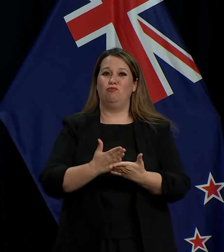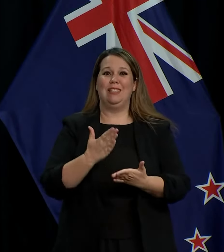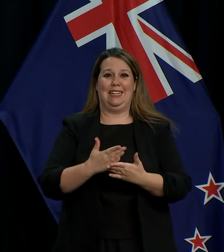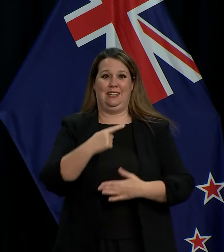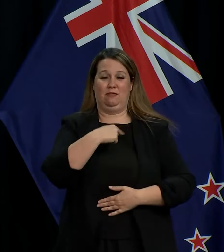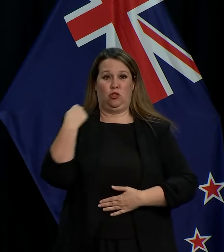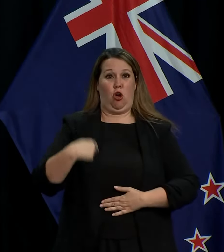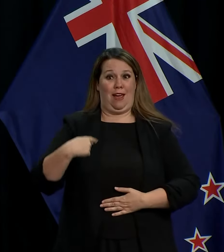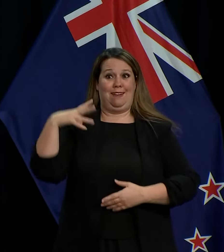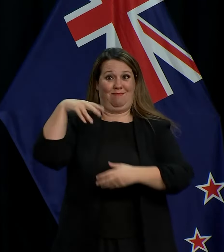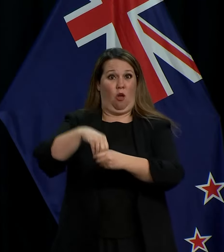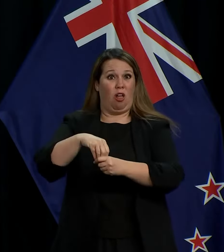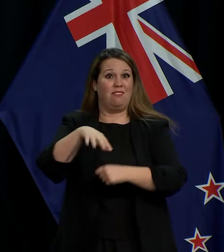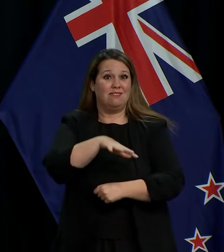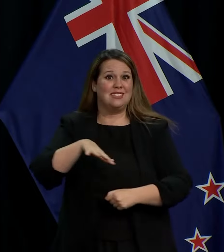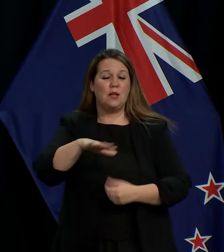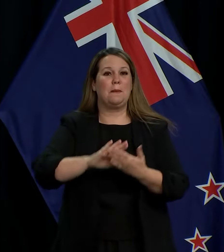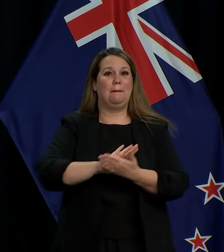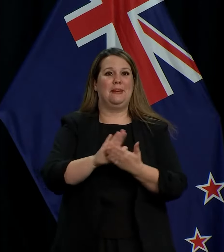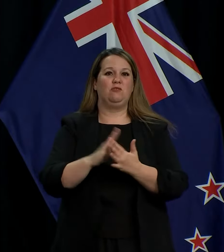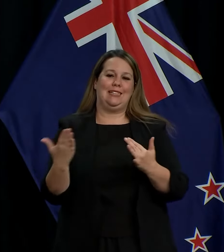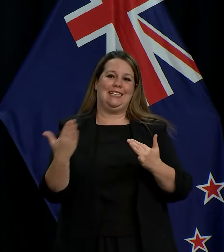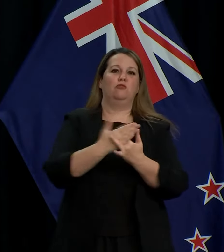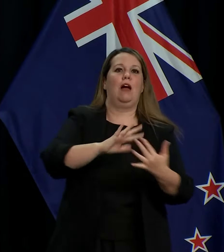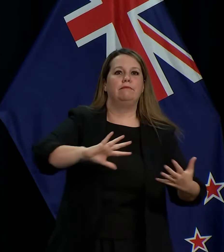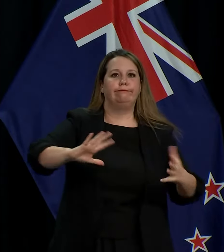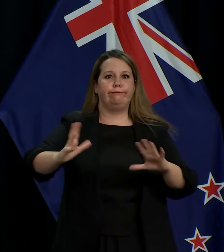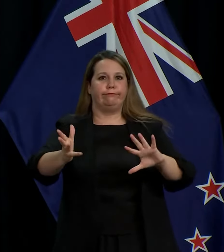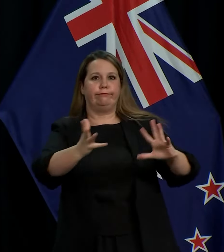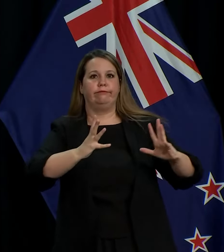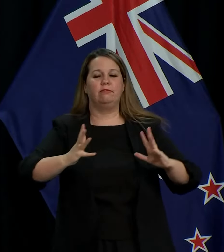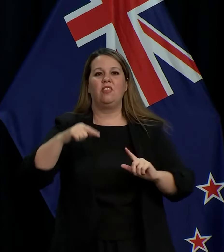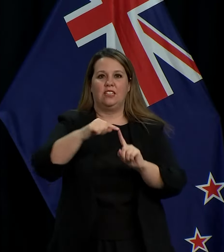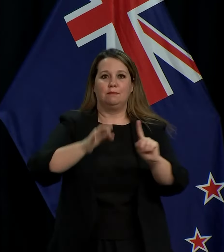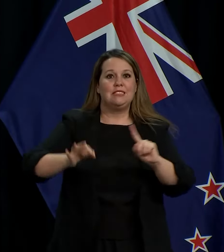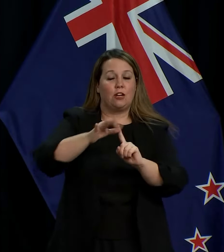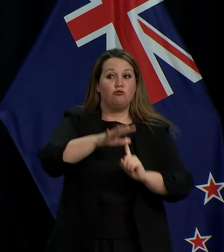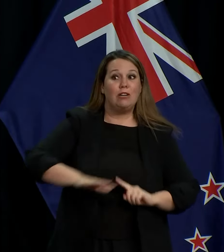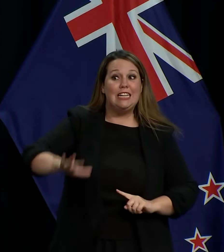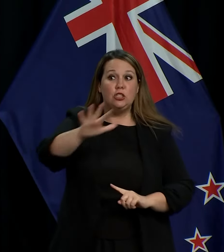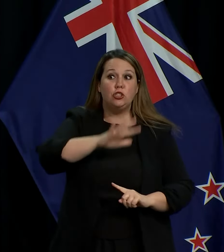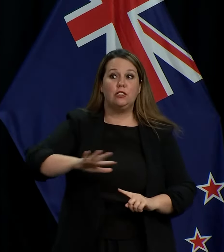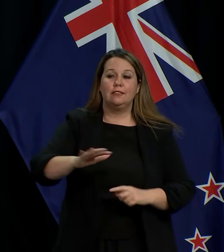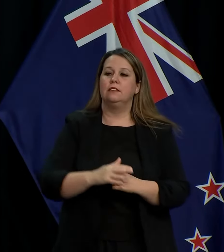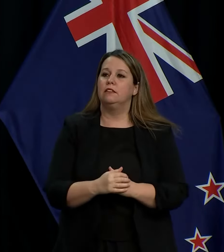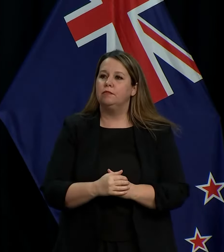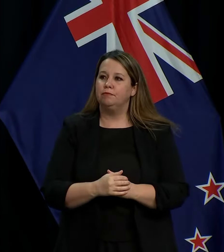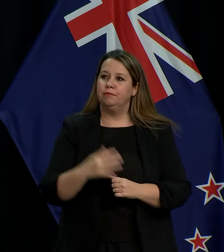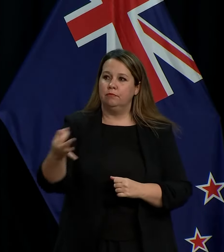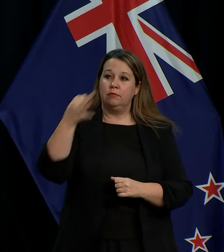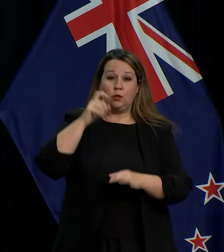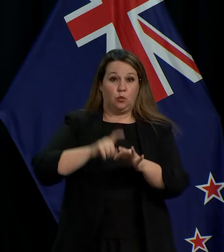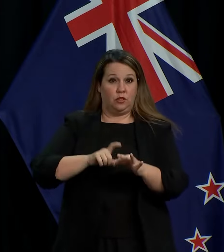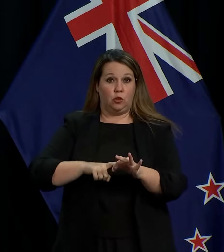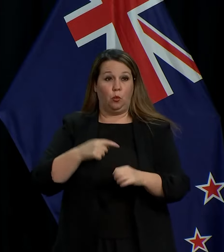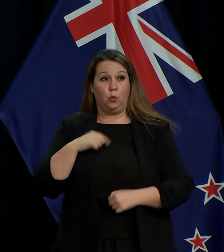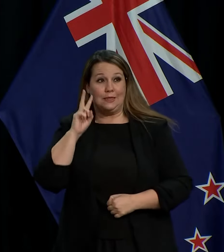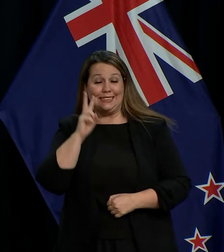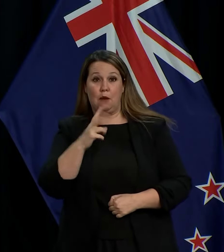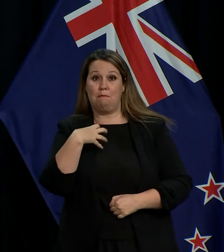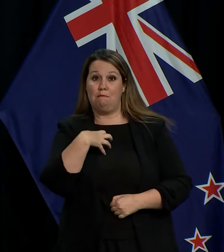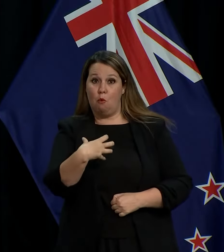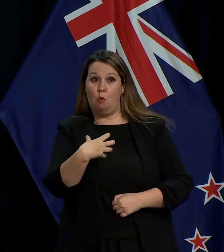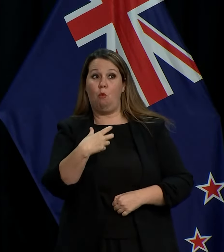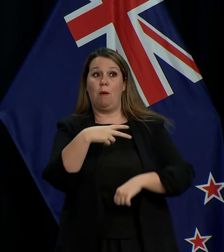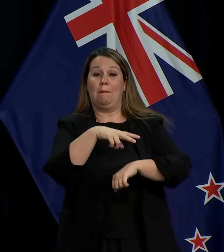New Zealand will not be the only country who holds a strong view on this issue. If you were to see a lot more Chinese police officers in Solomon Islands, even their military staff,